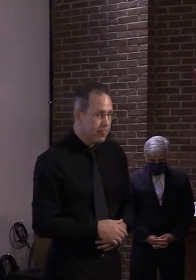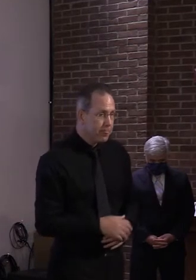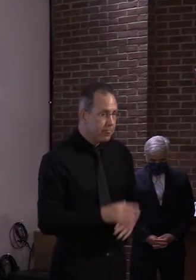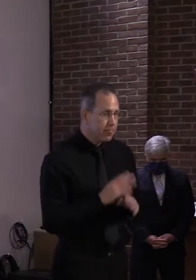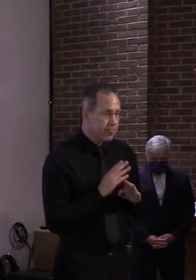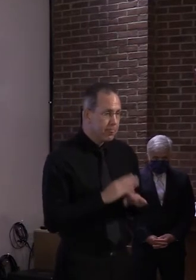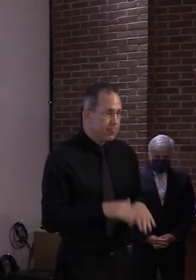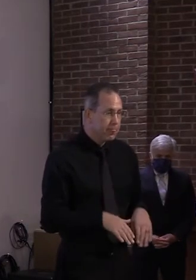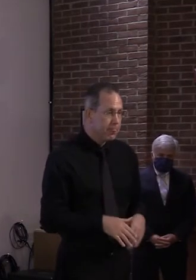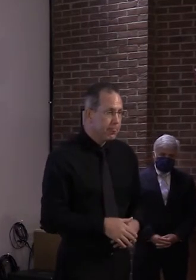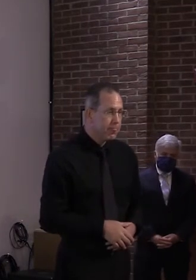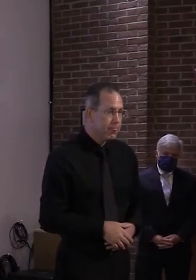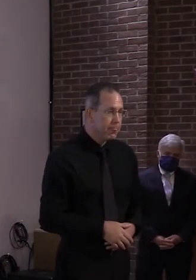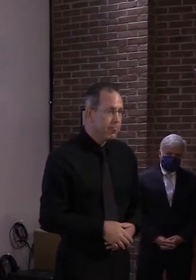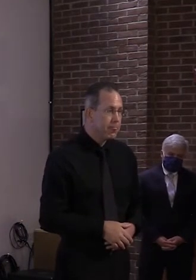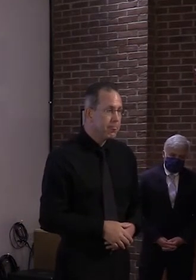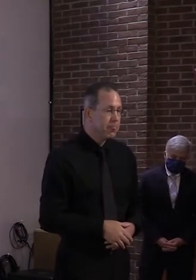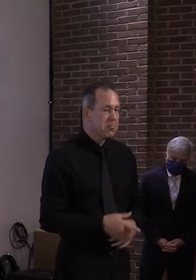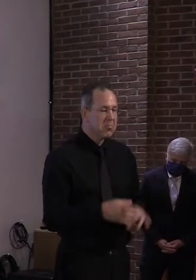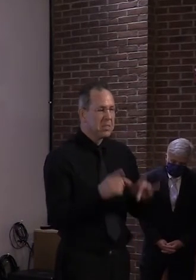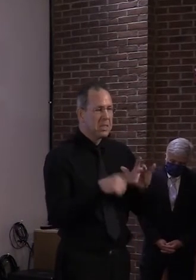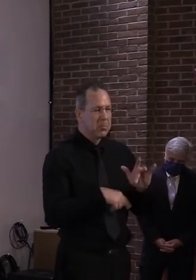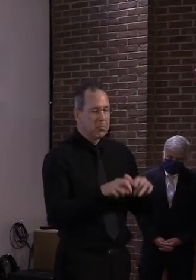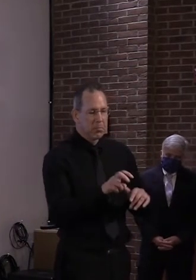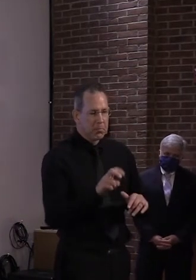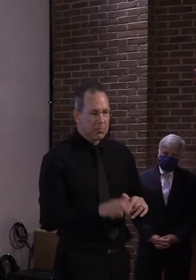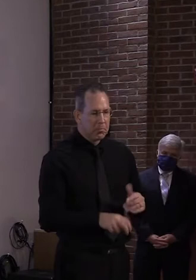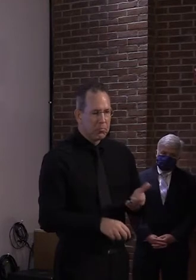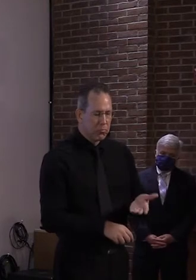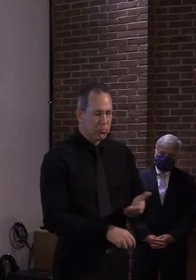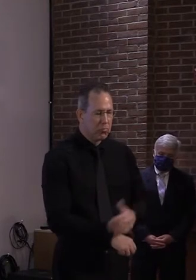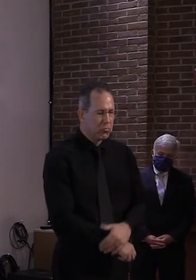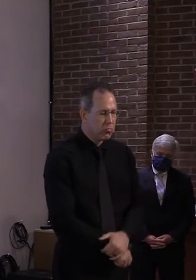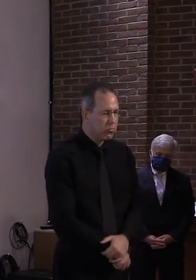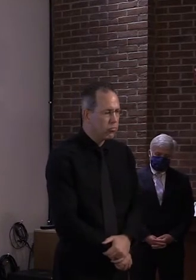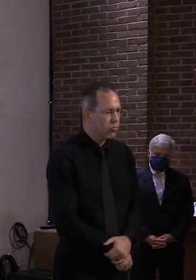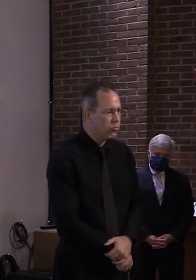All right, we'll move to Wilson at the AP.